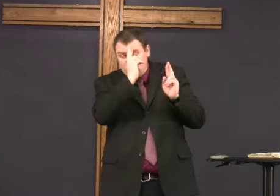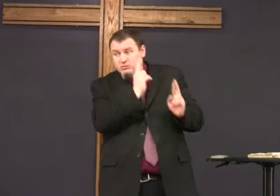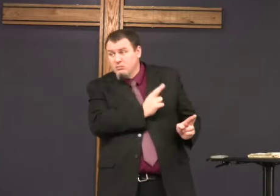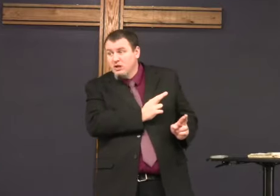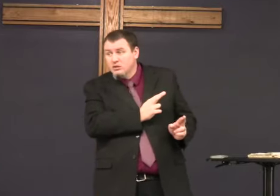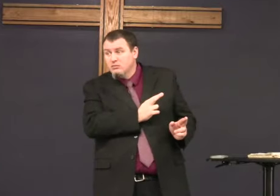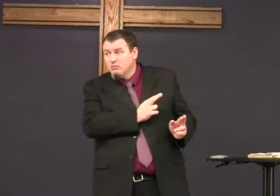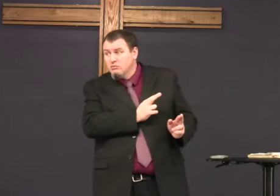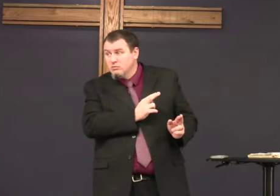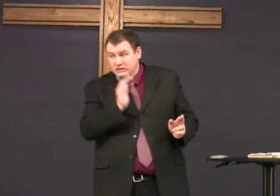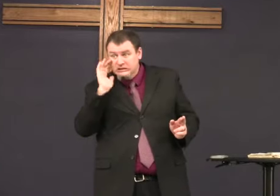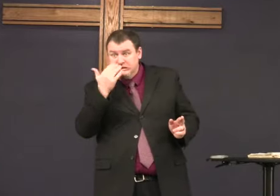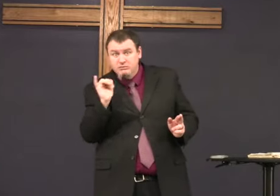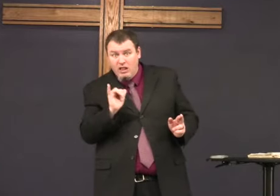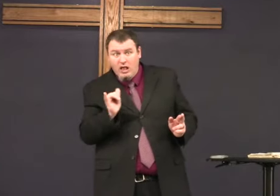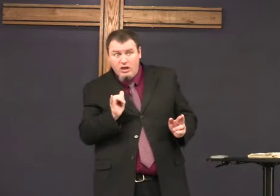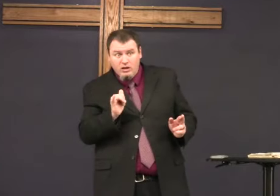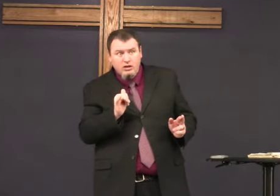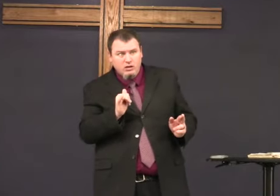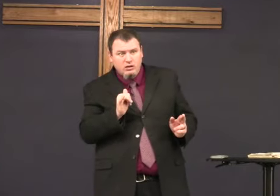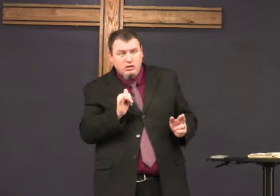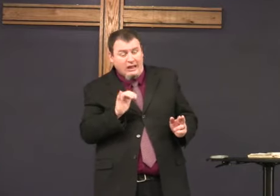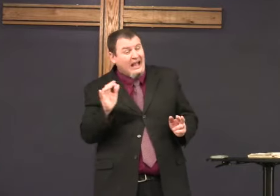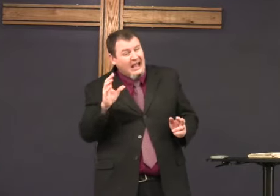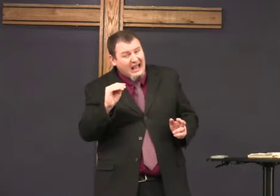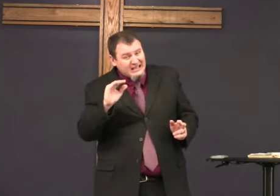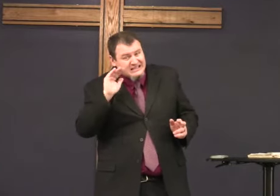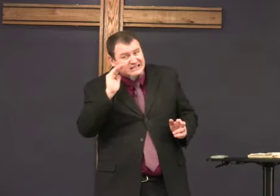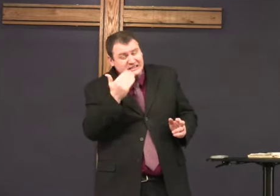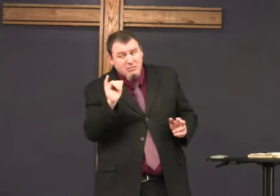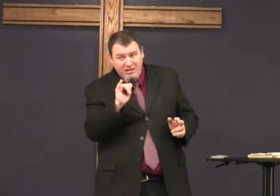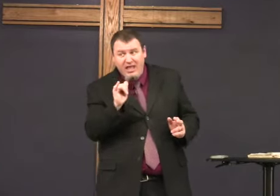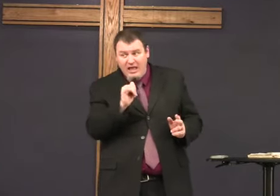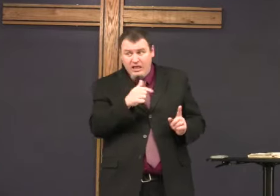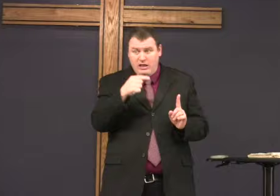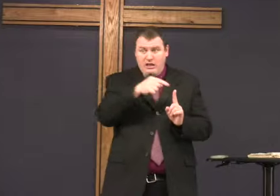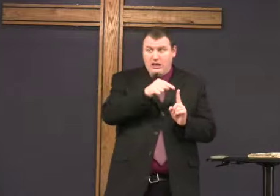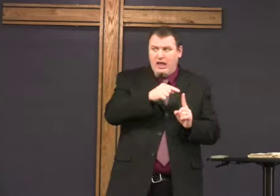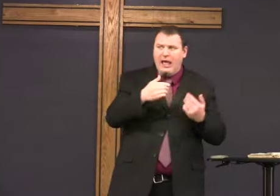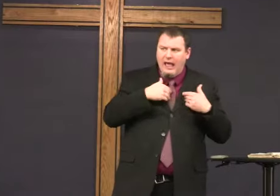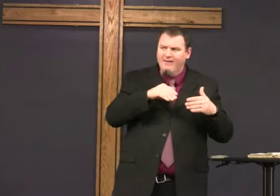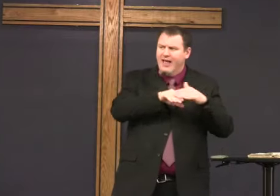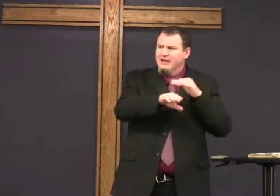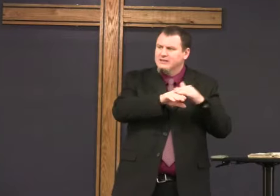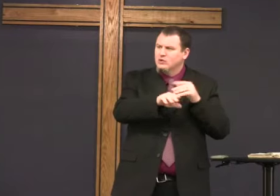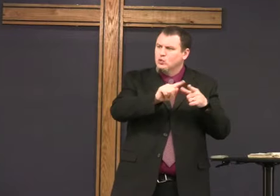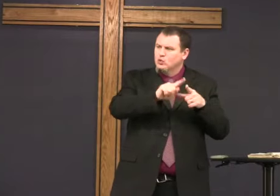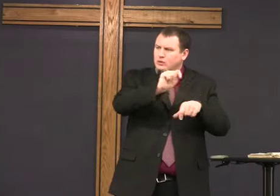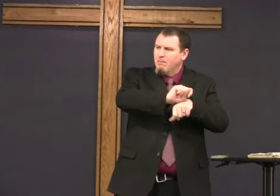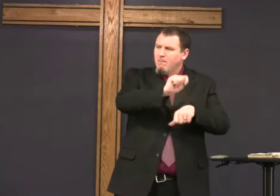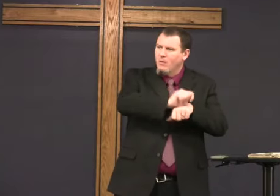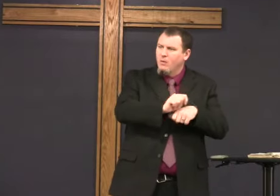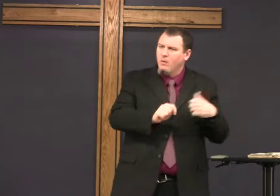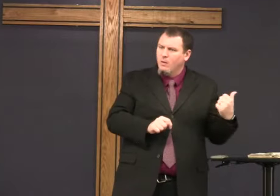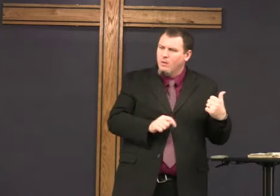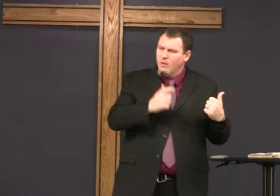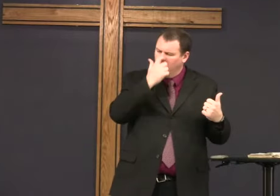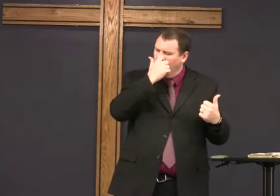but Nehemiah respected him, it seems like here. And also it seems like he also